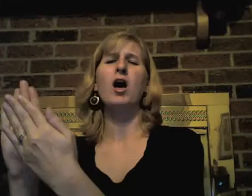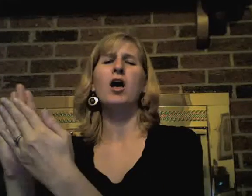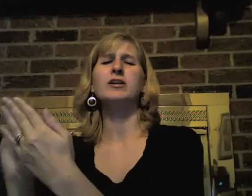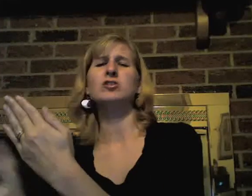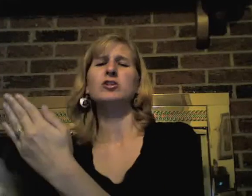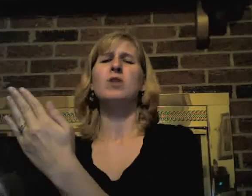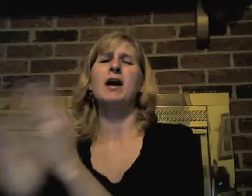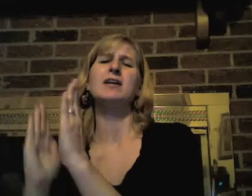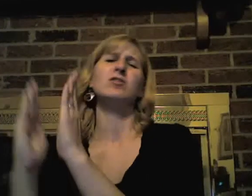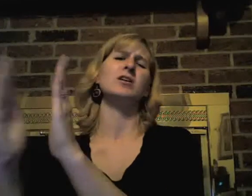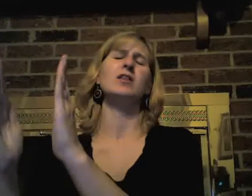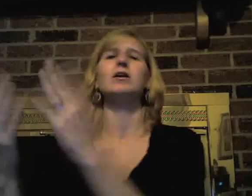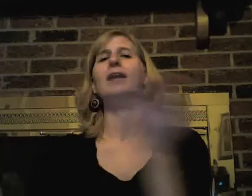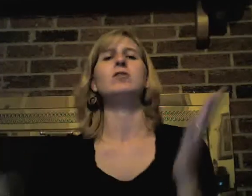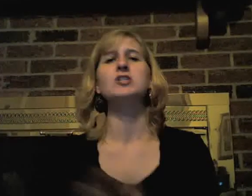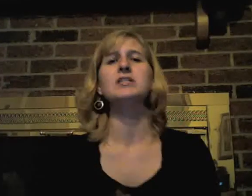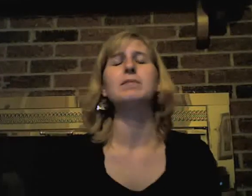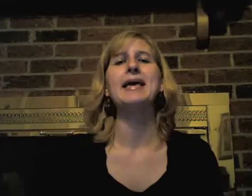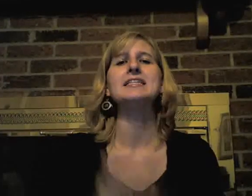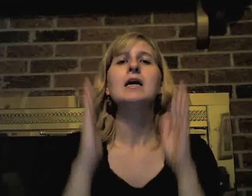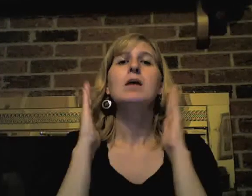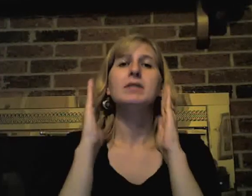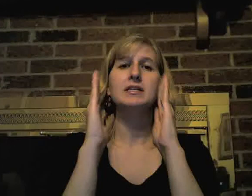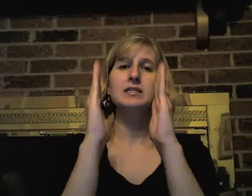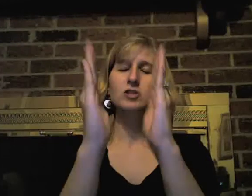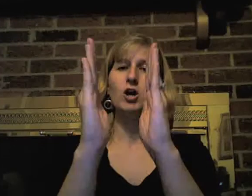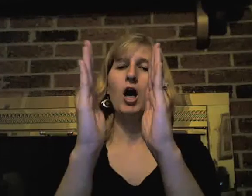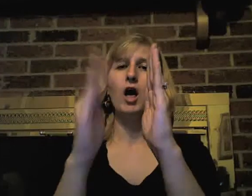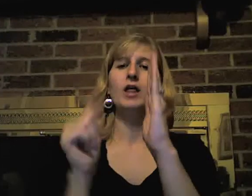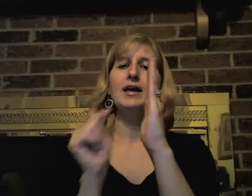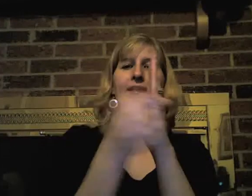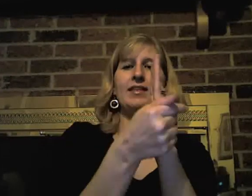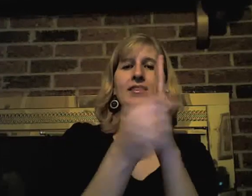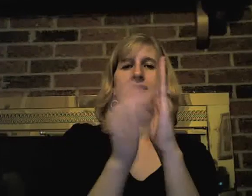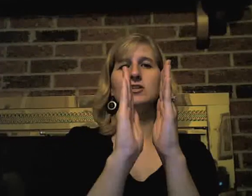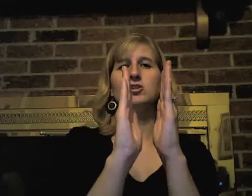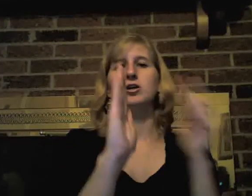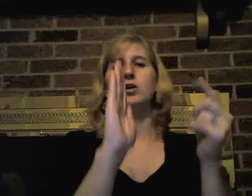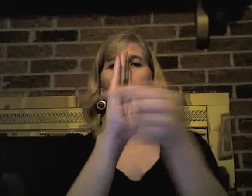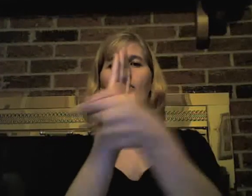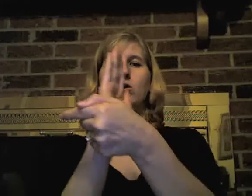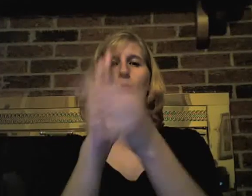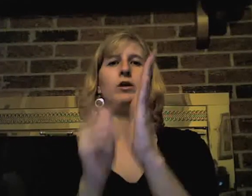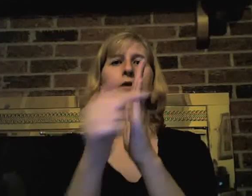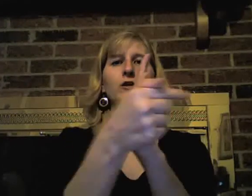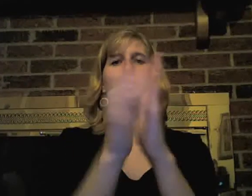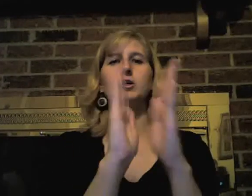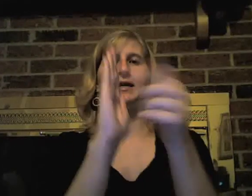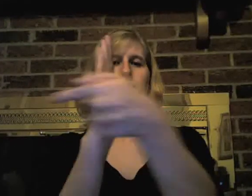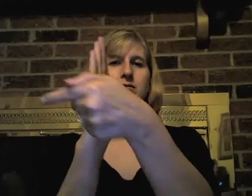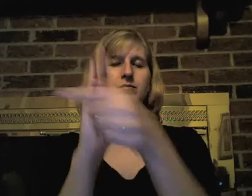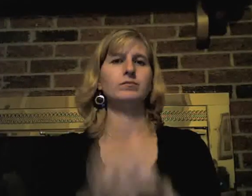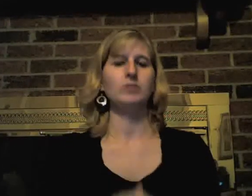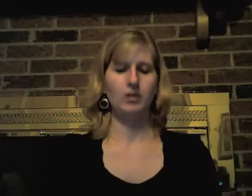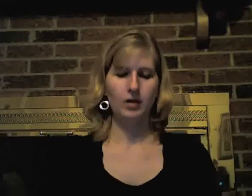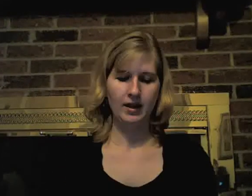and you go down another, I don't know, it just depends. But this is your hall, and then this is your around the corner where you're turning it,